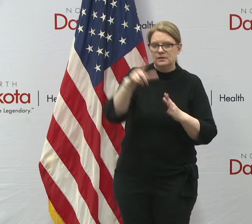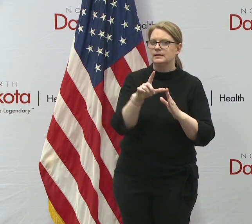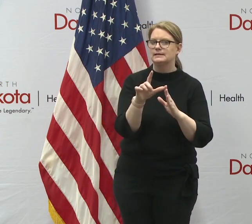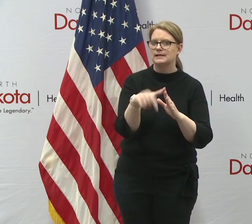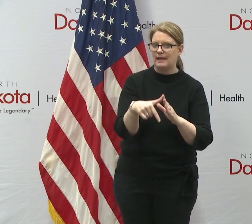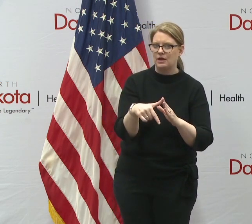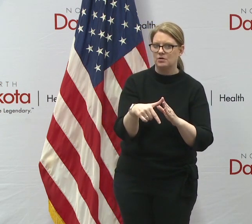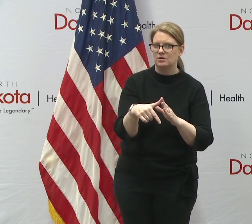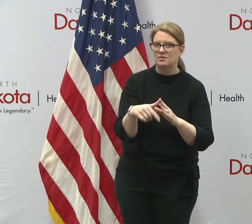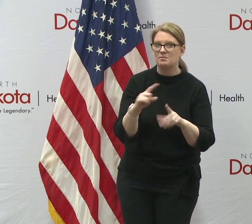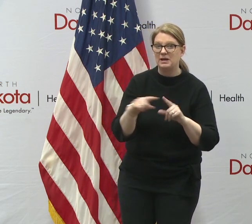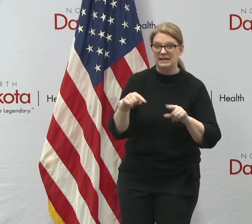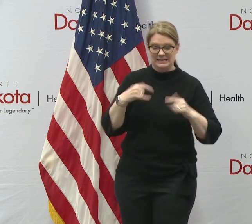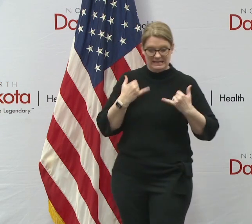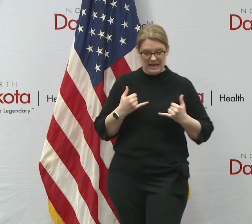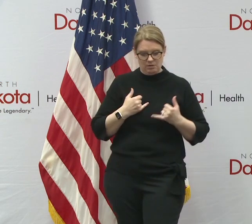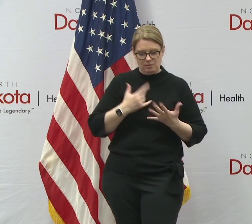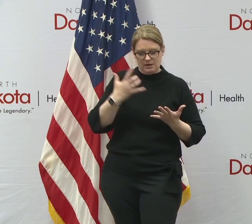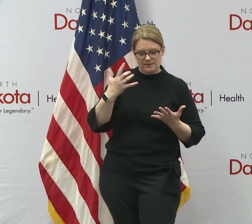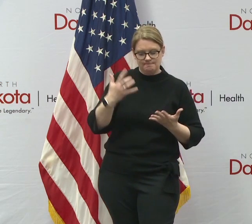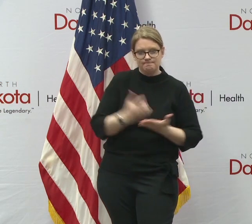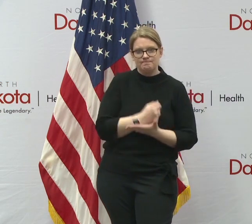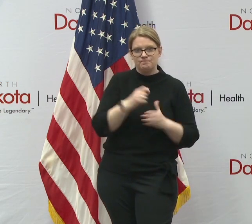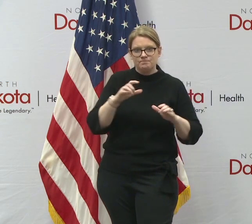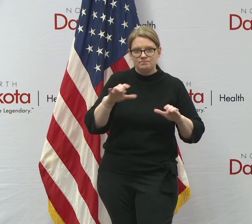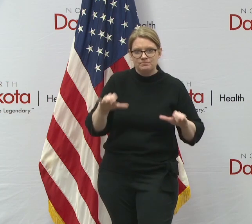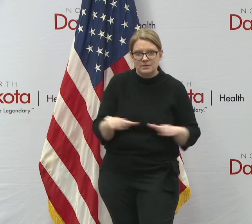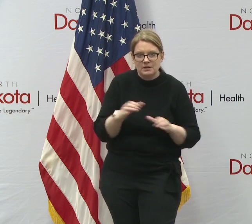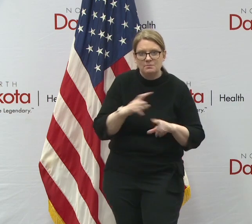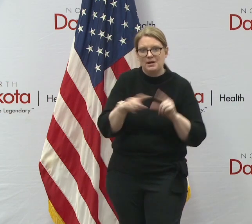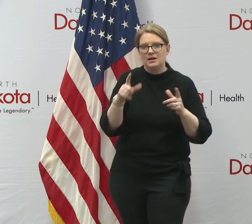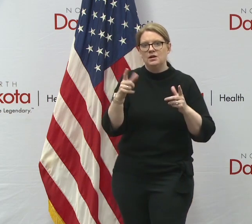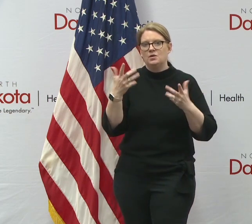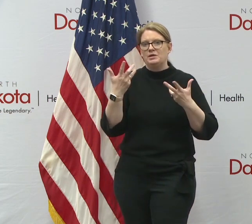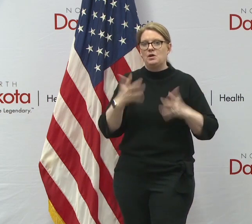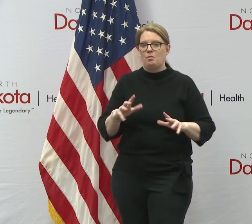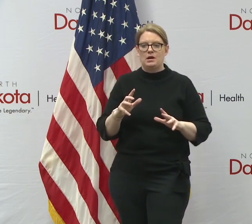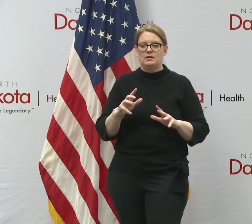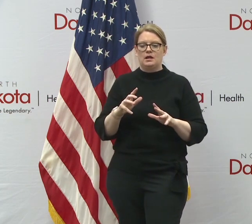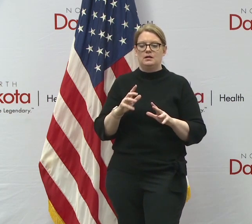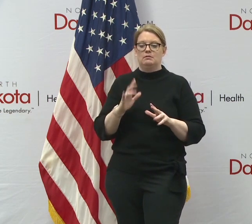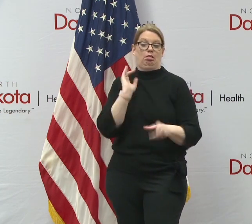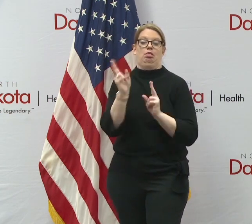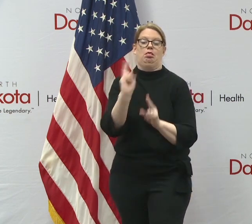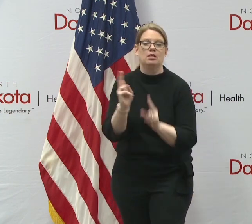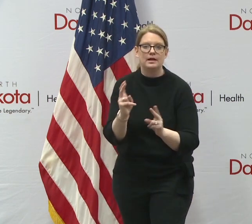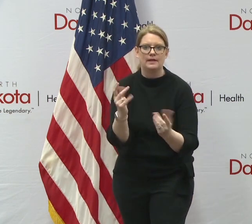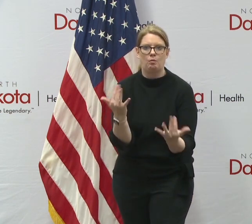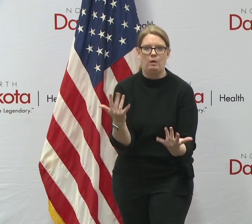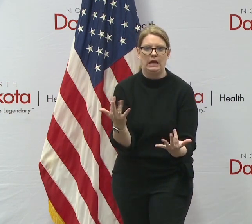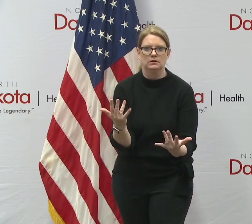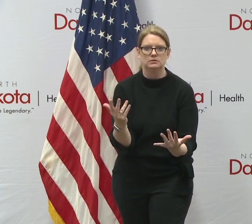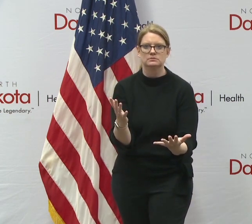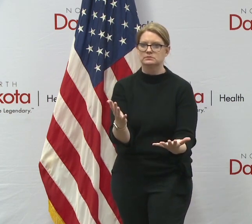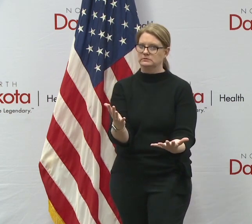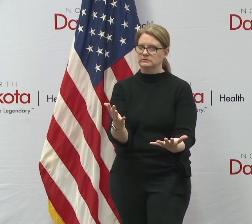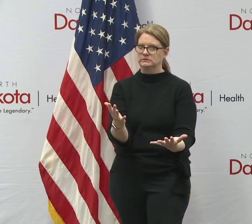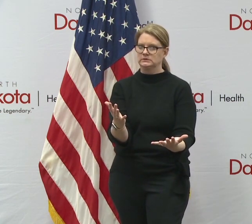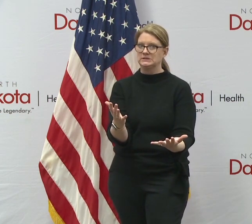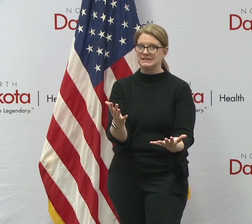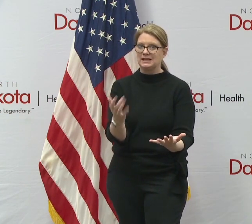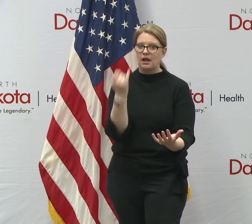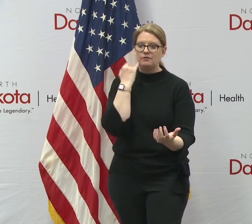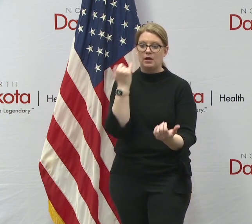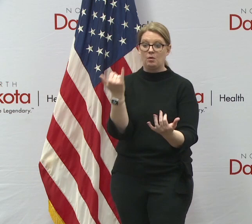act proactively, but we don't want to act prematurely, because if we act prematurely, then we can also do economic damage